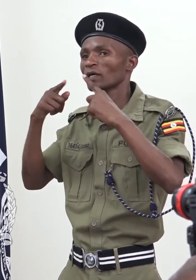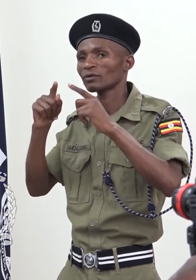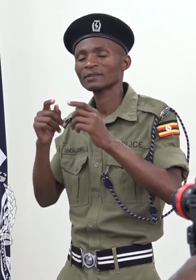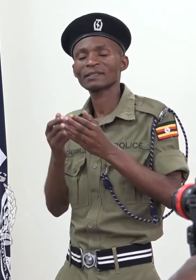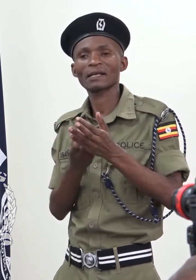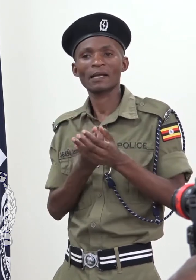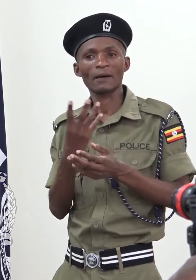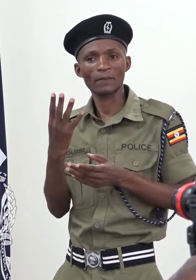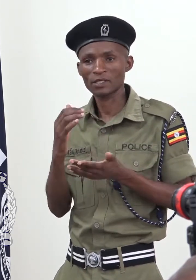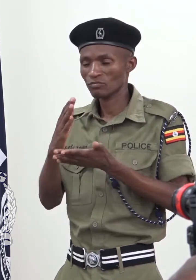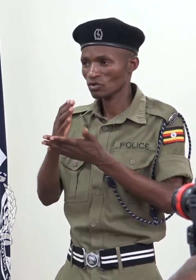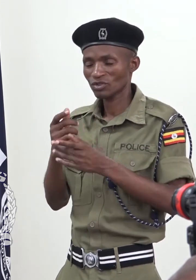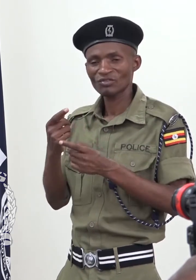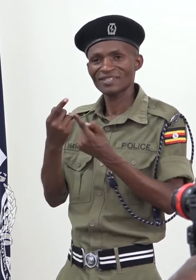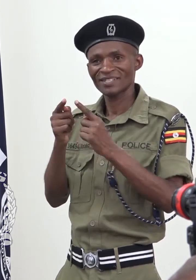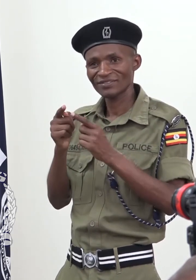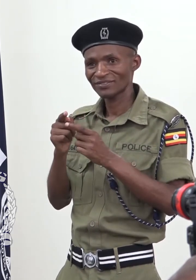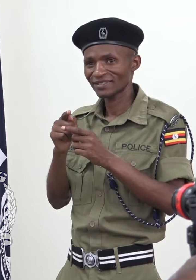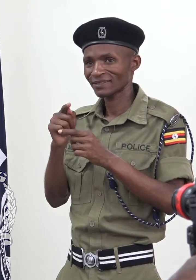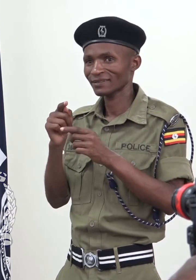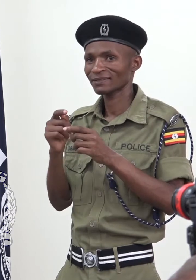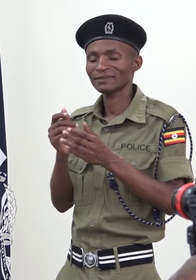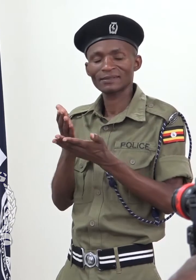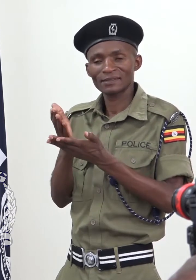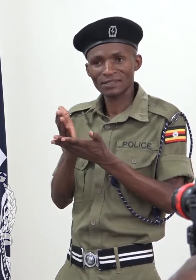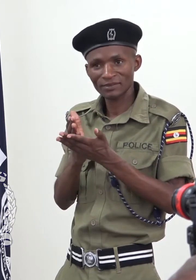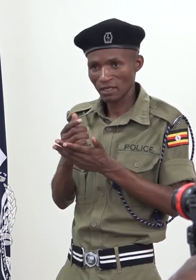services. I'm a telephone repairer,